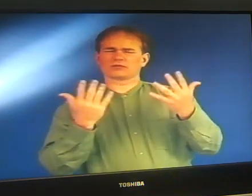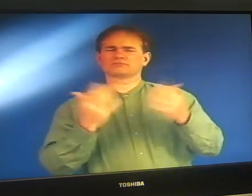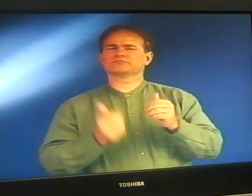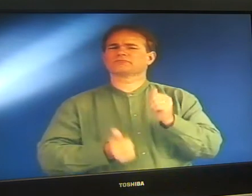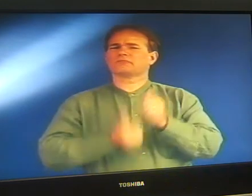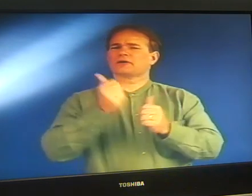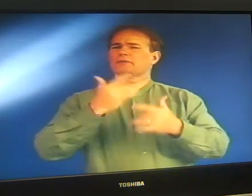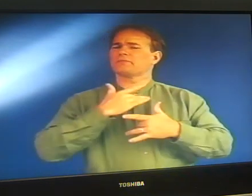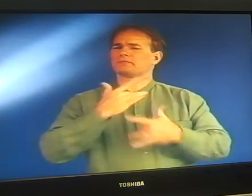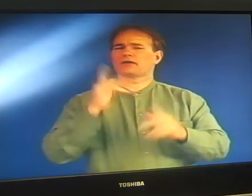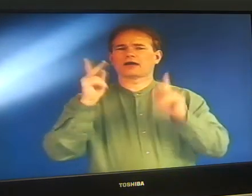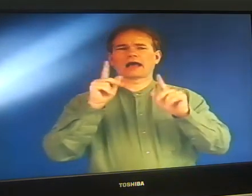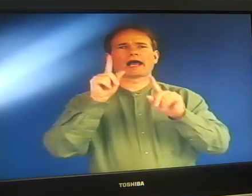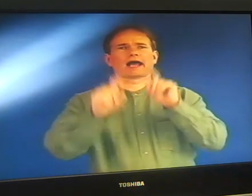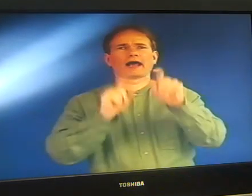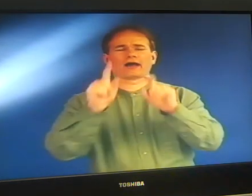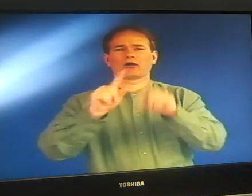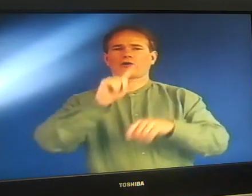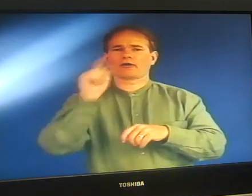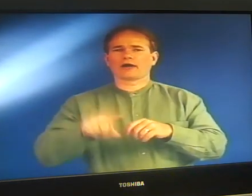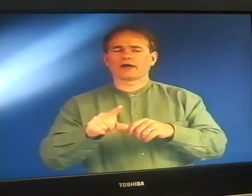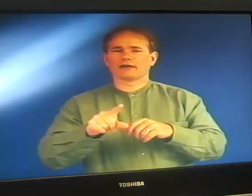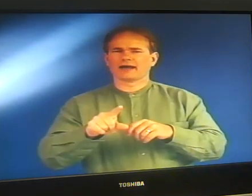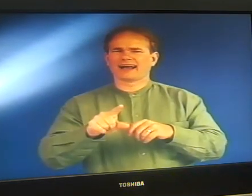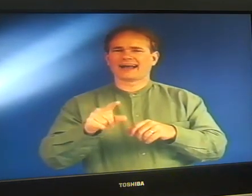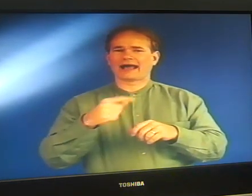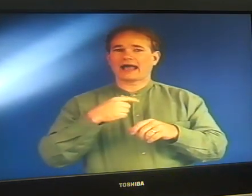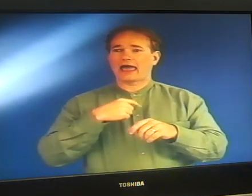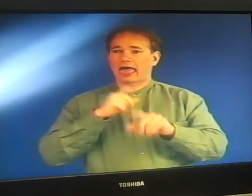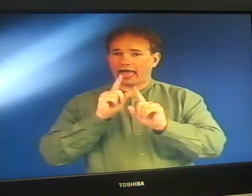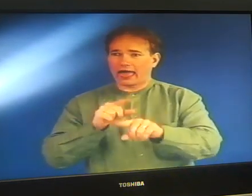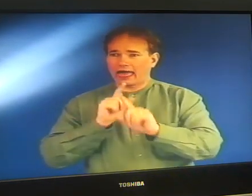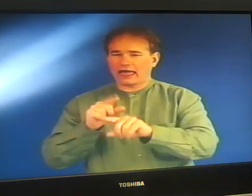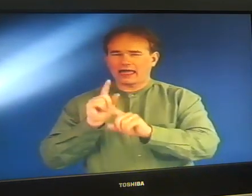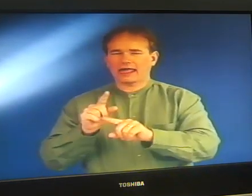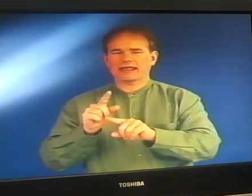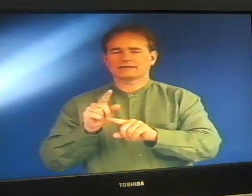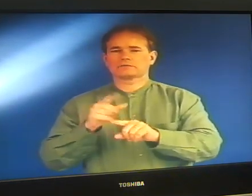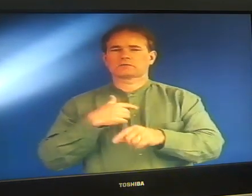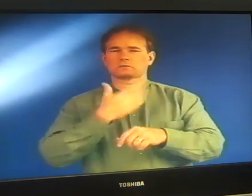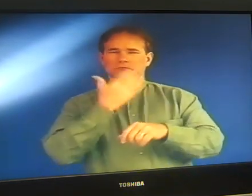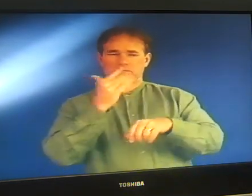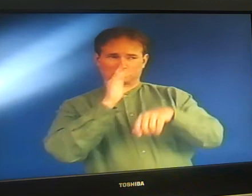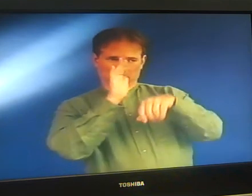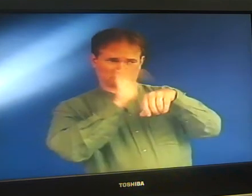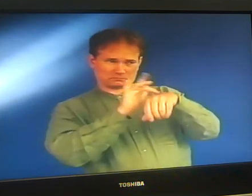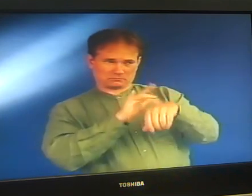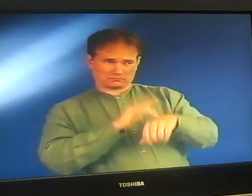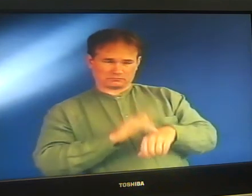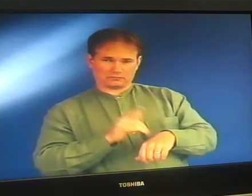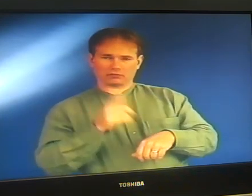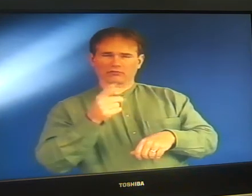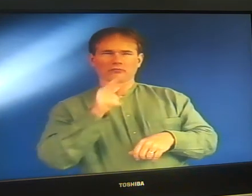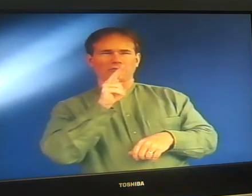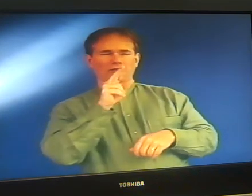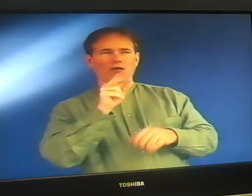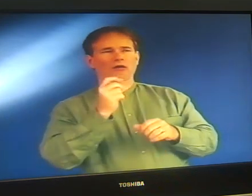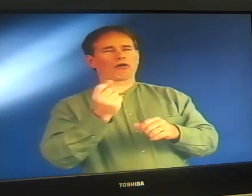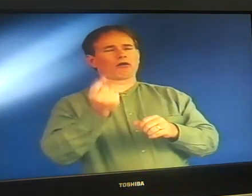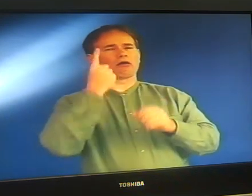So now I'm going to go and ask some questions that a lot of people tend to ask about ASL. Now I'm going to touch